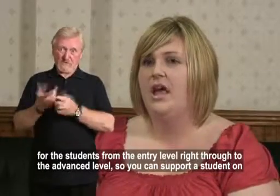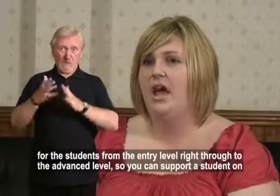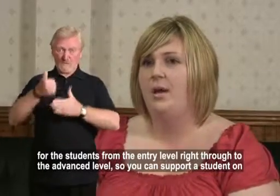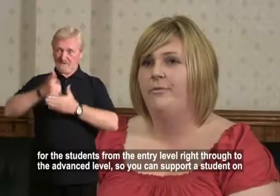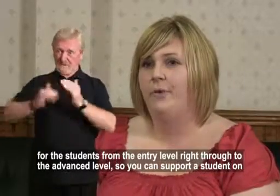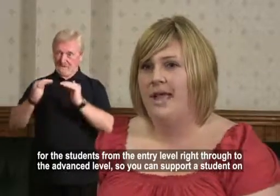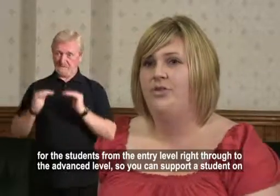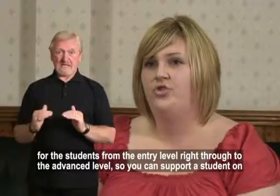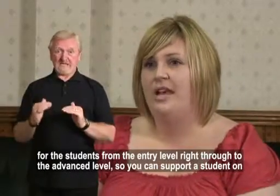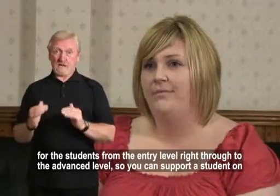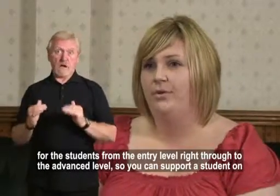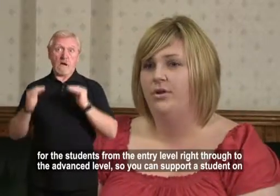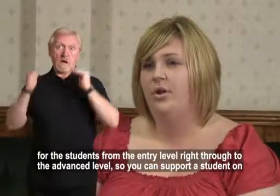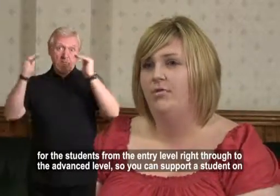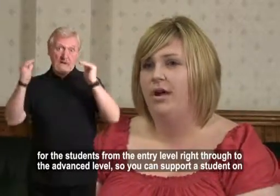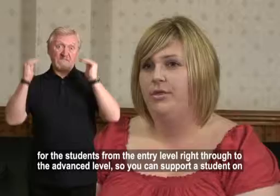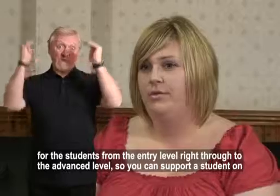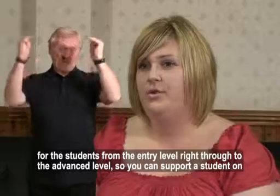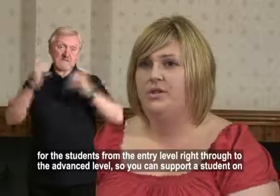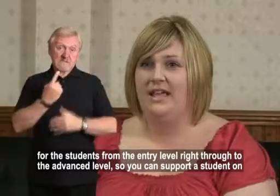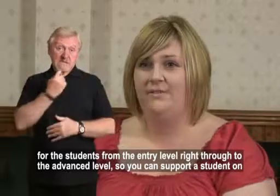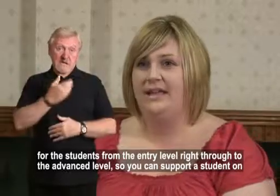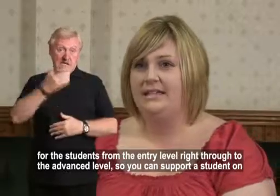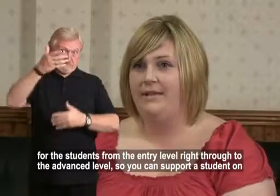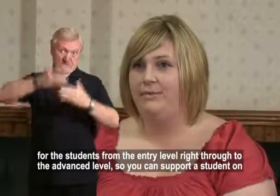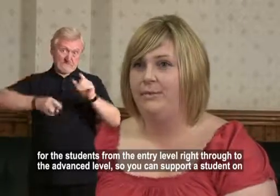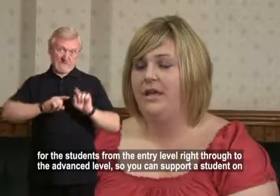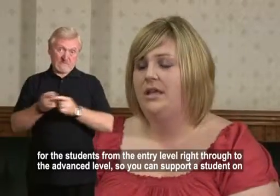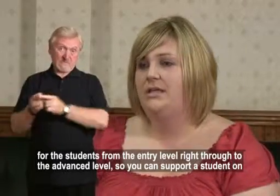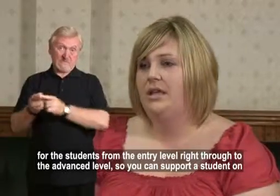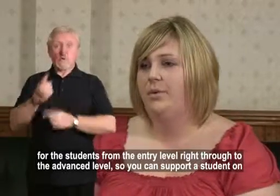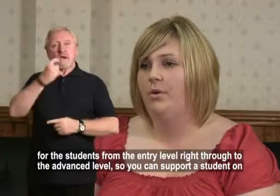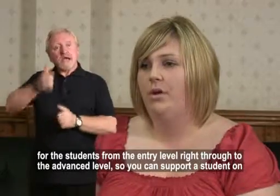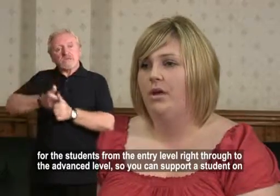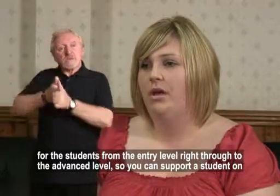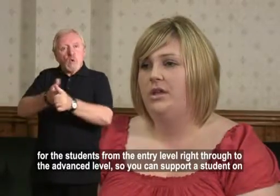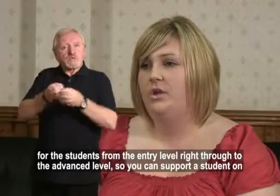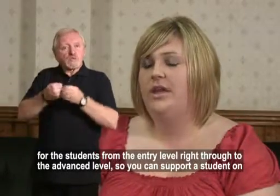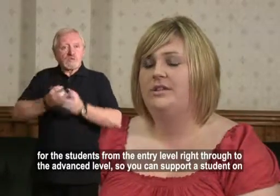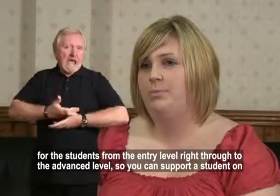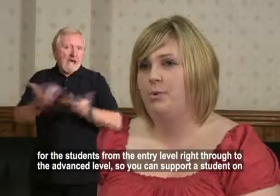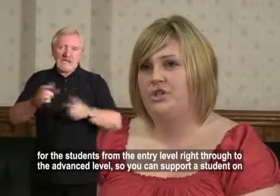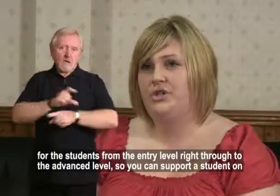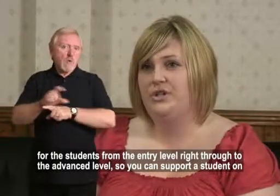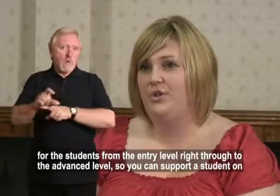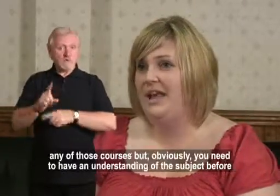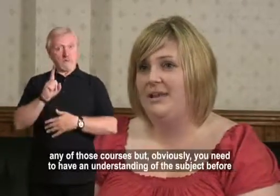students, from the entry level right through to the advanced level. So you can